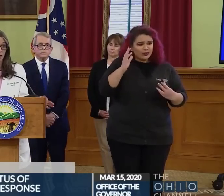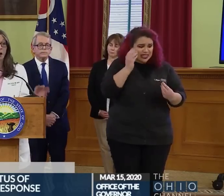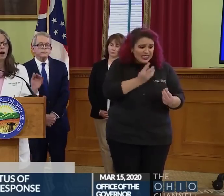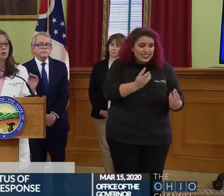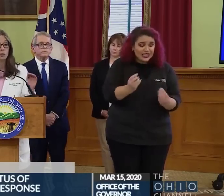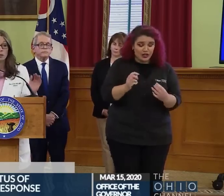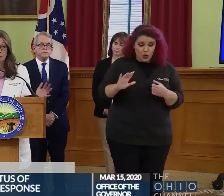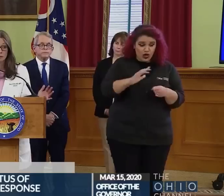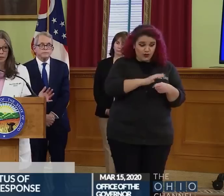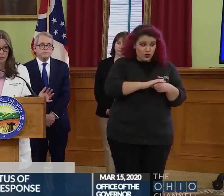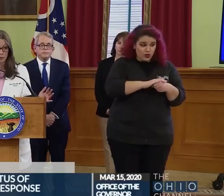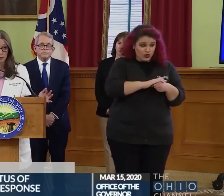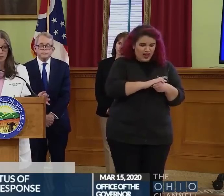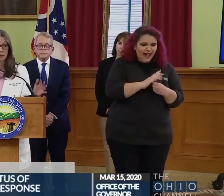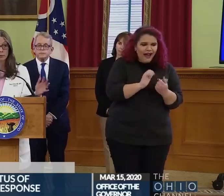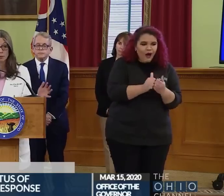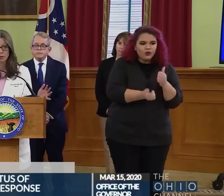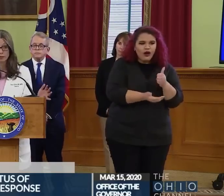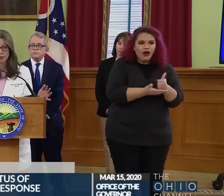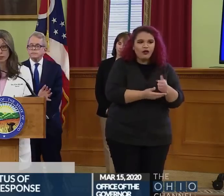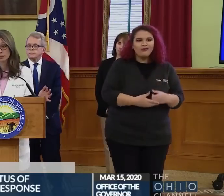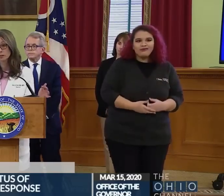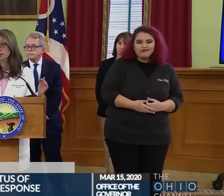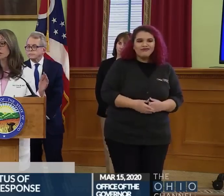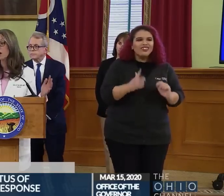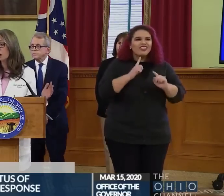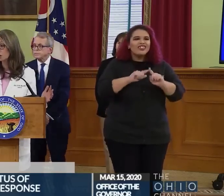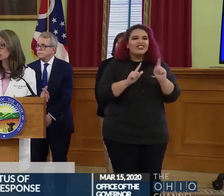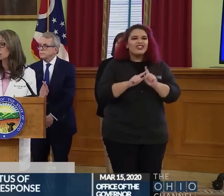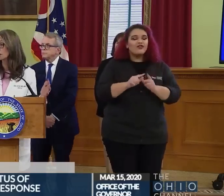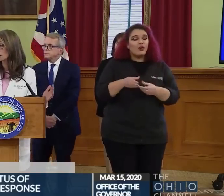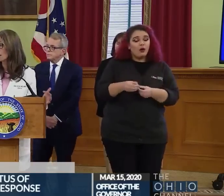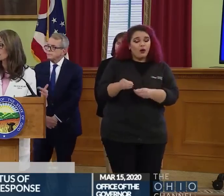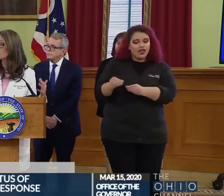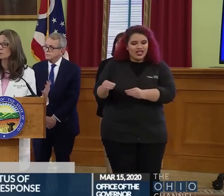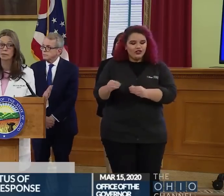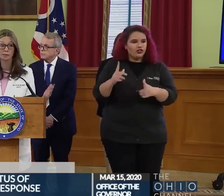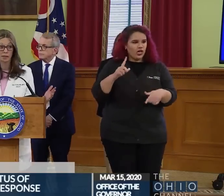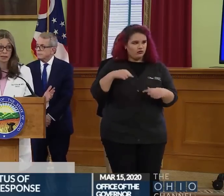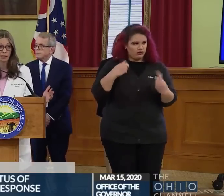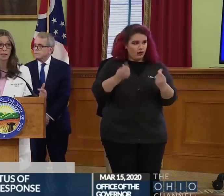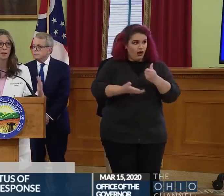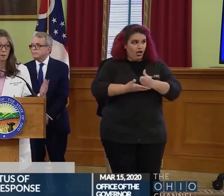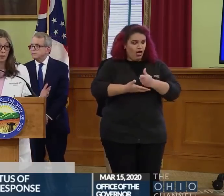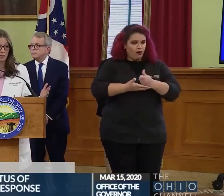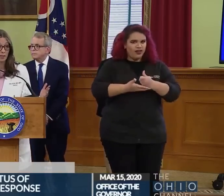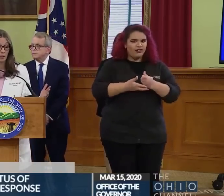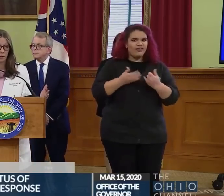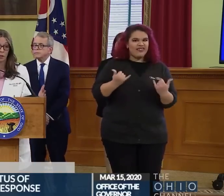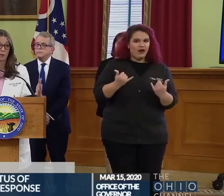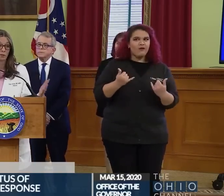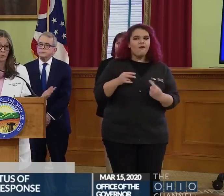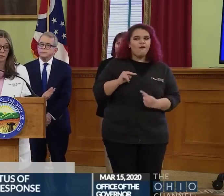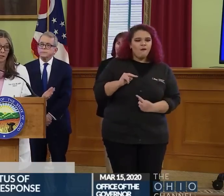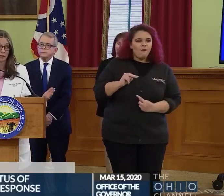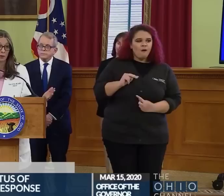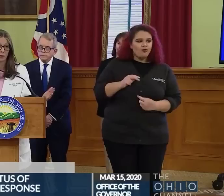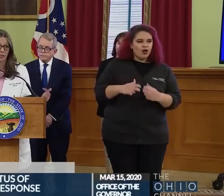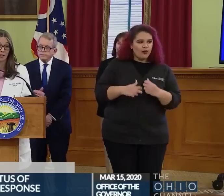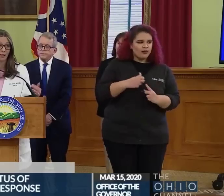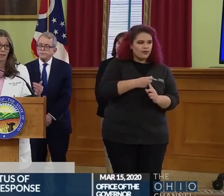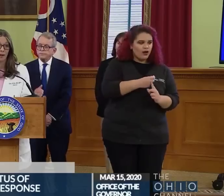community. Also, a number of philanthropies and community foundations are starting to raise money for ways to help. I was reached